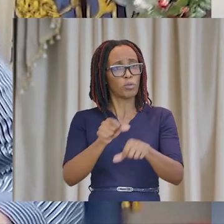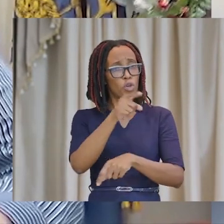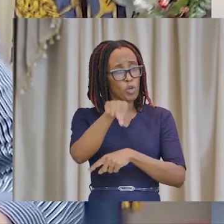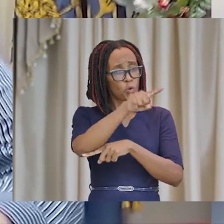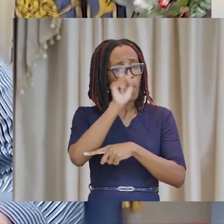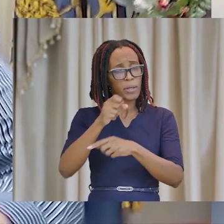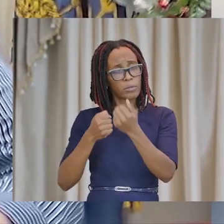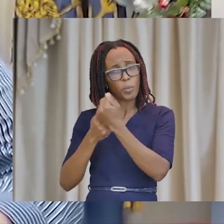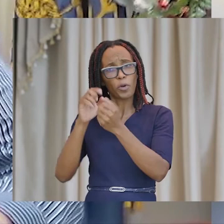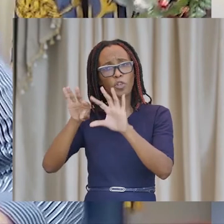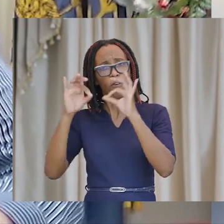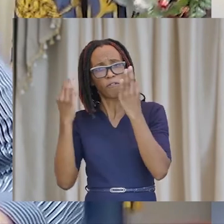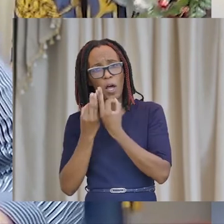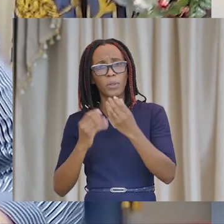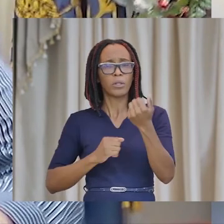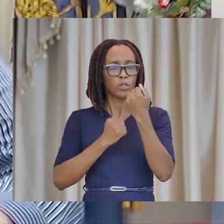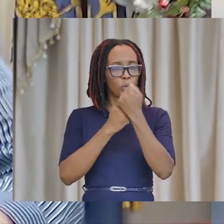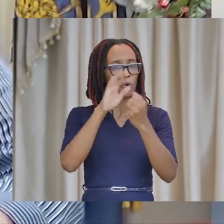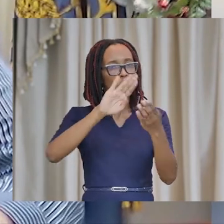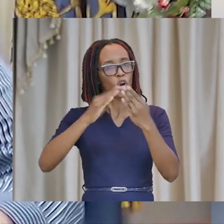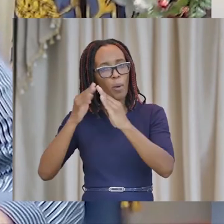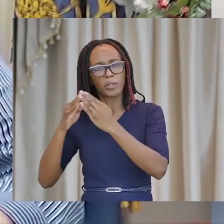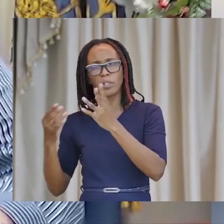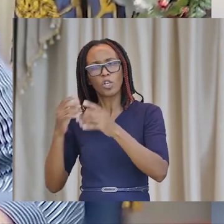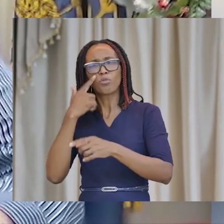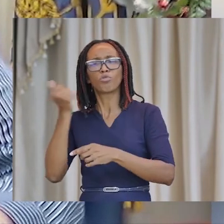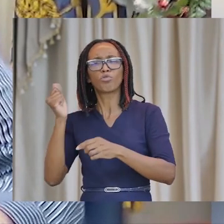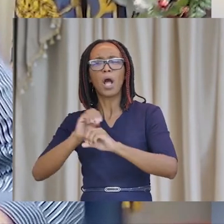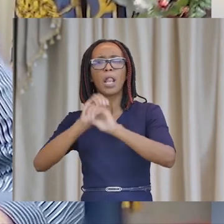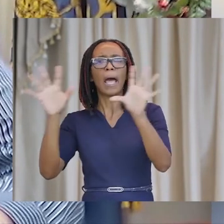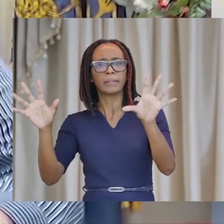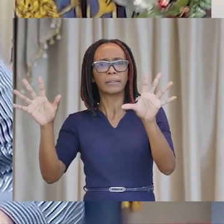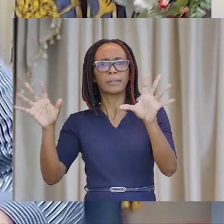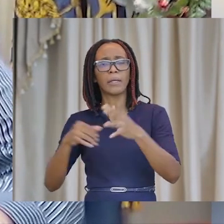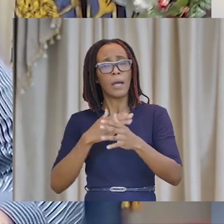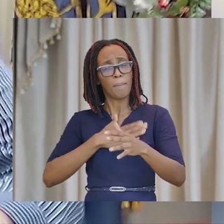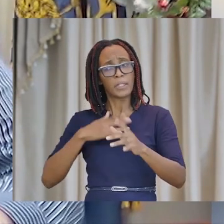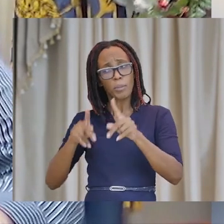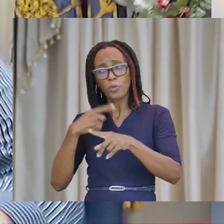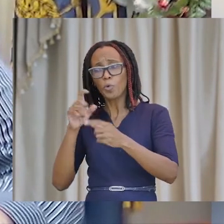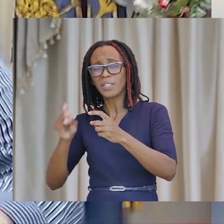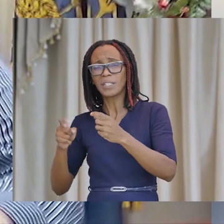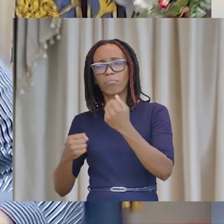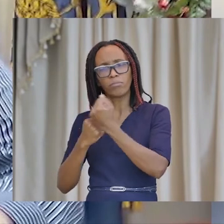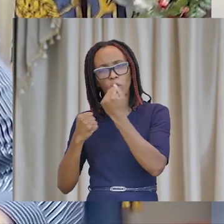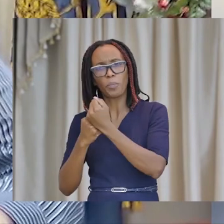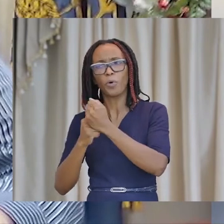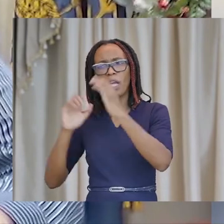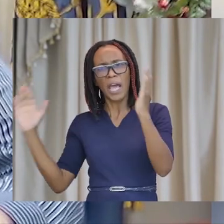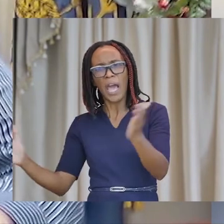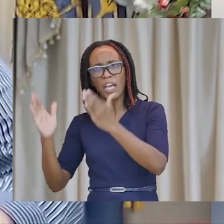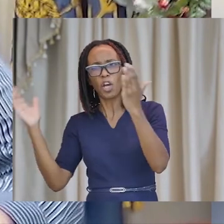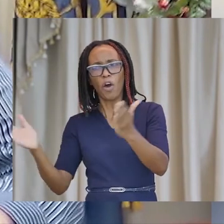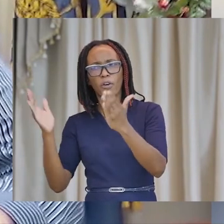light in your families and communities. Seek out and rally around those who may need encouragement or other assistance.